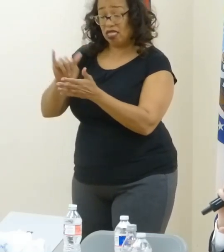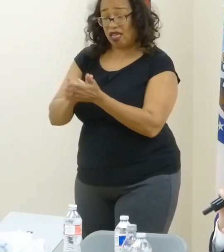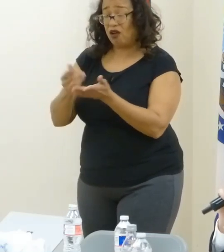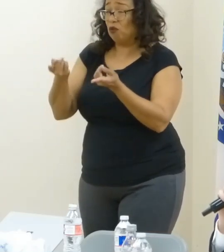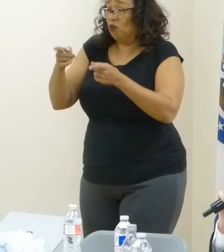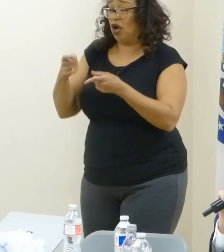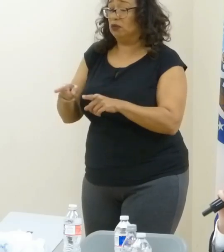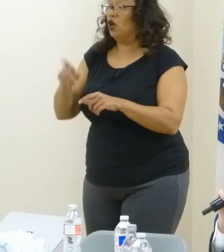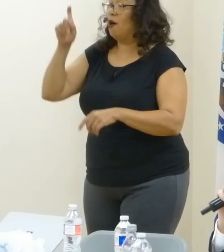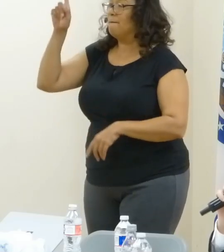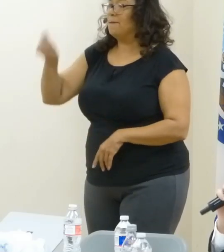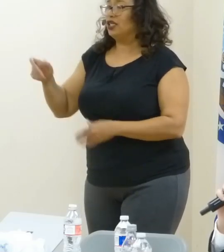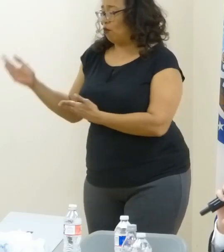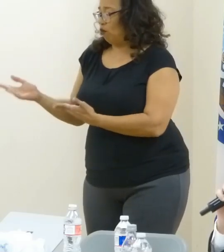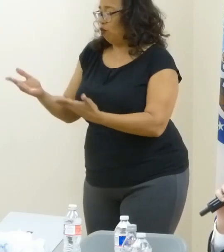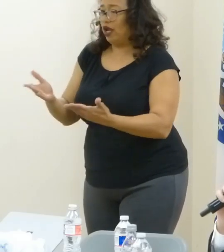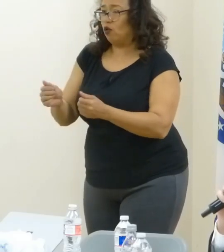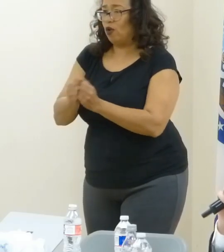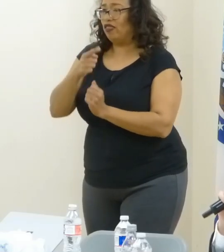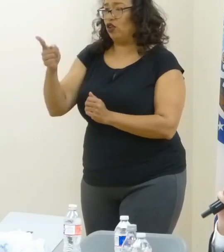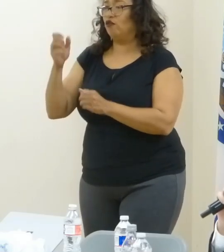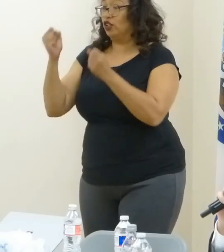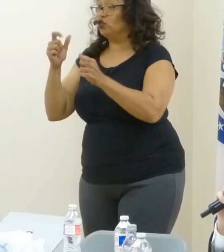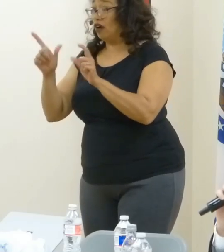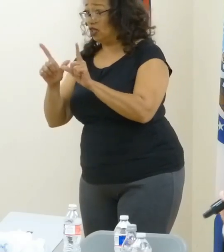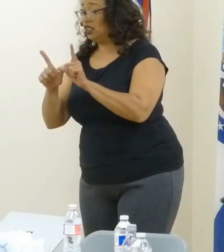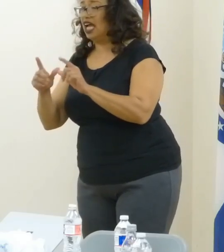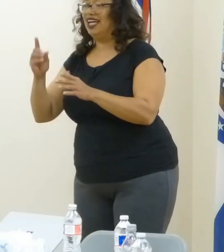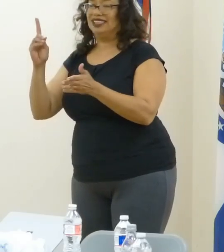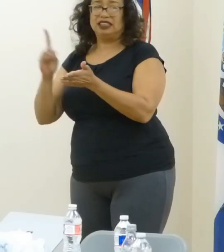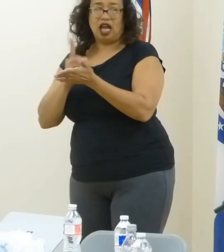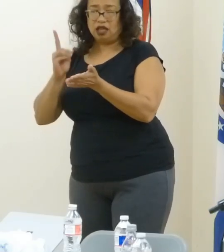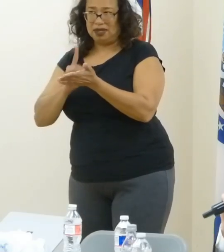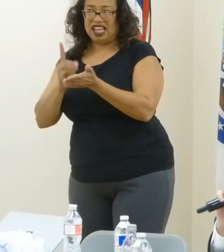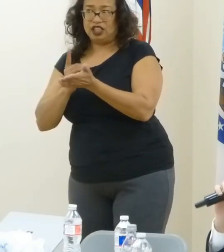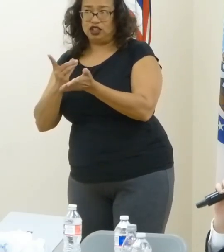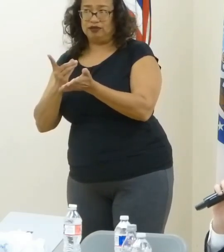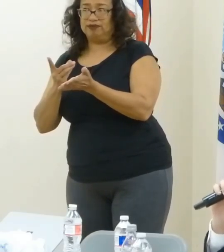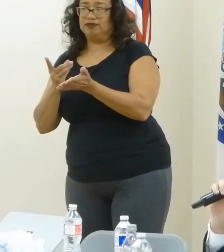going to have to bring with you documentation that has your